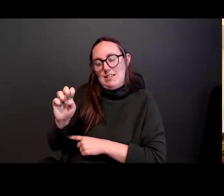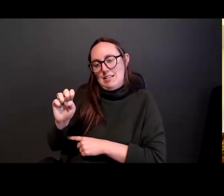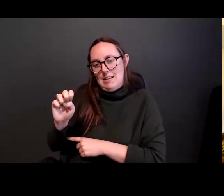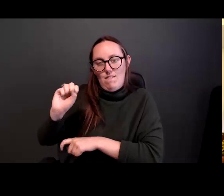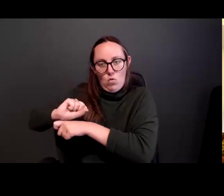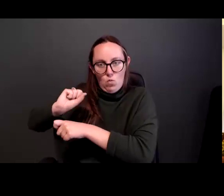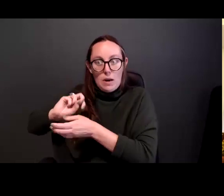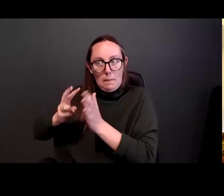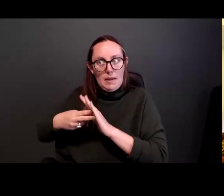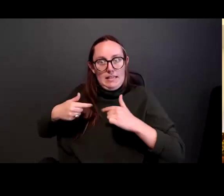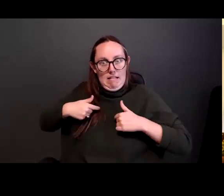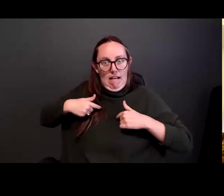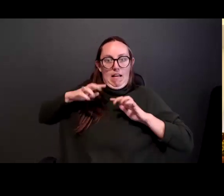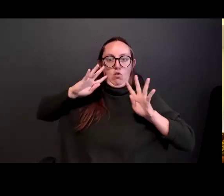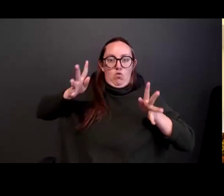that you can